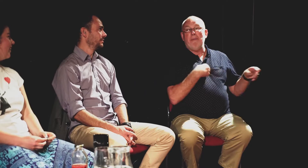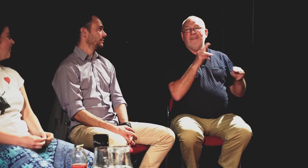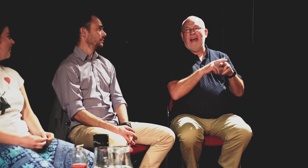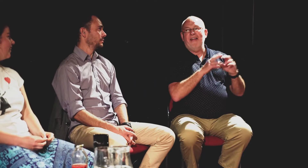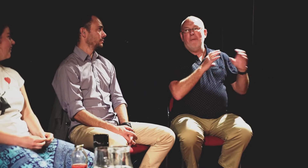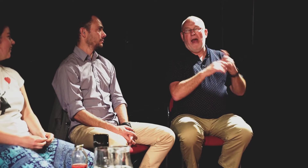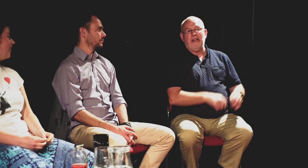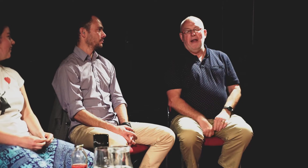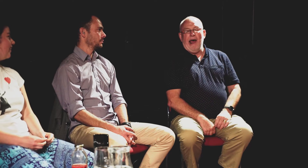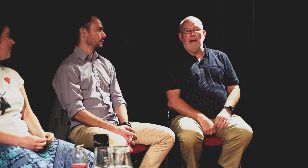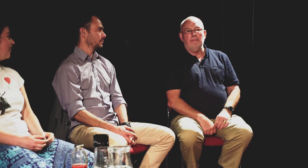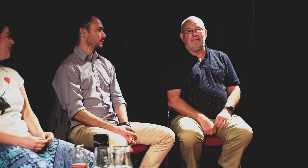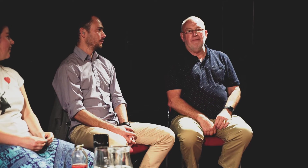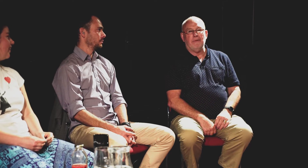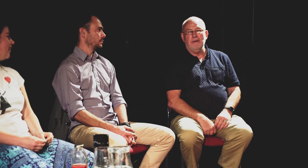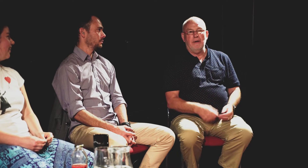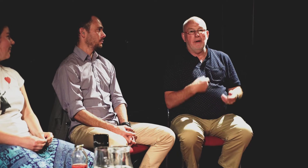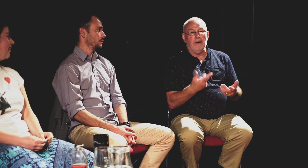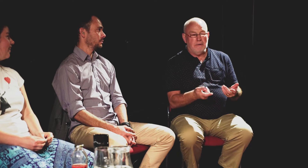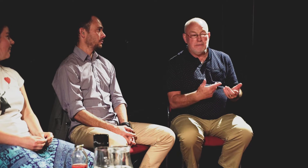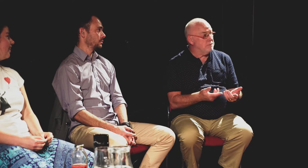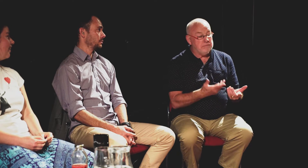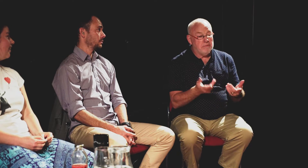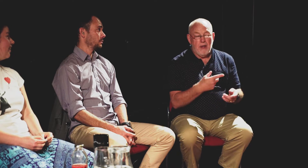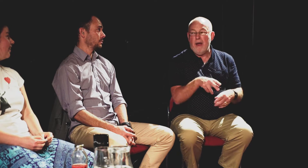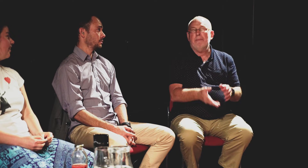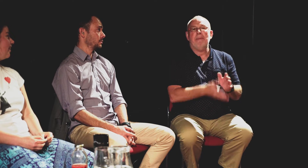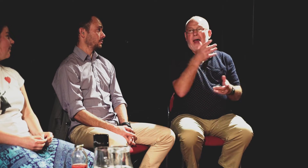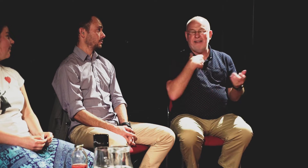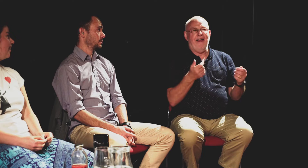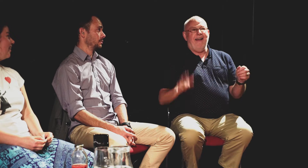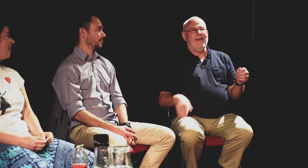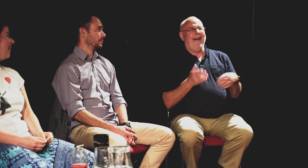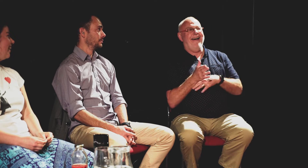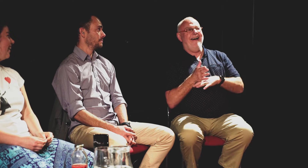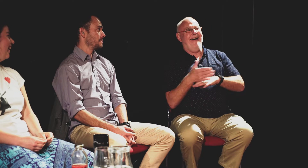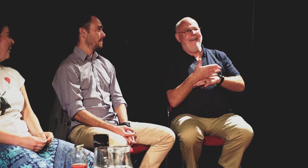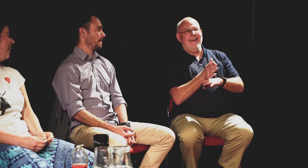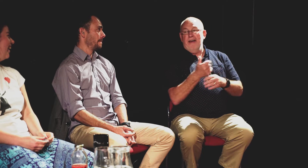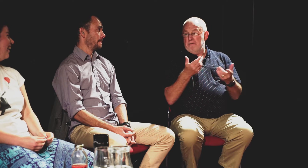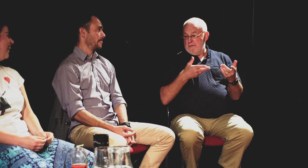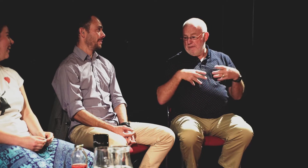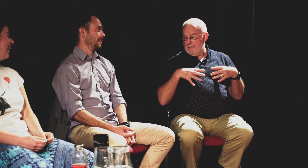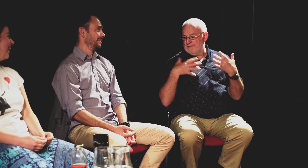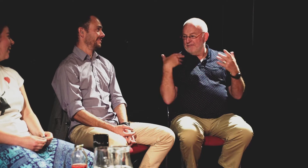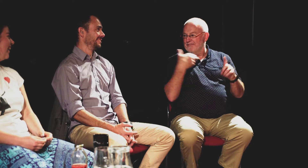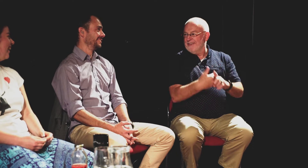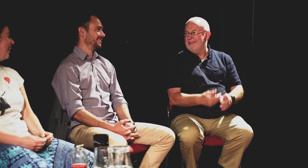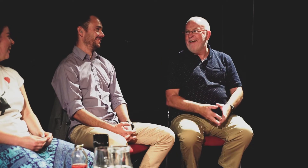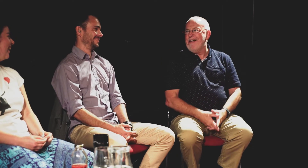But my father was the interpreter, and he was I did different signs, he did different facial things, and then I drove like, a maniac. I was very